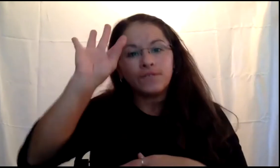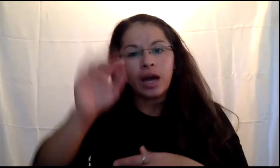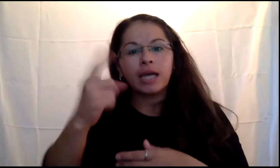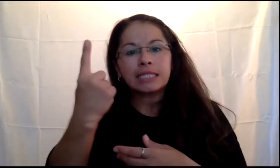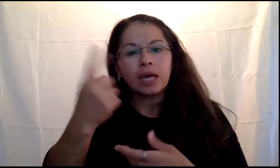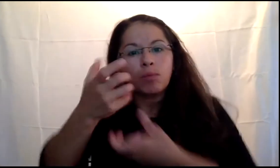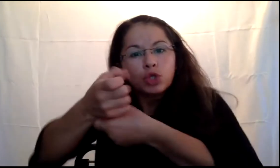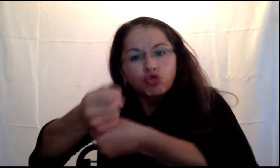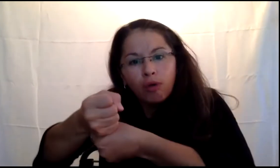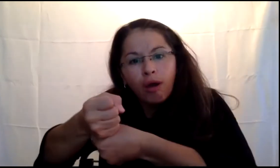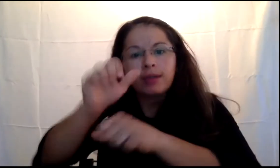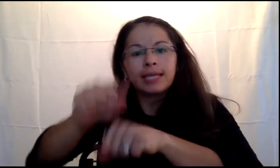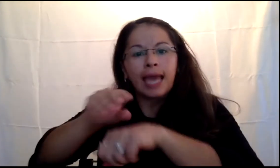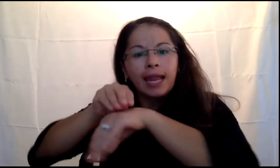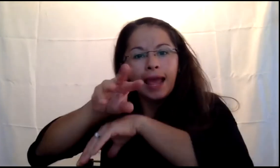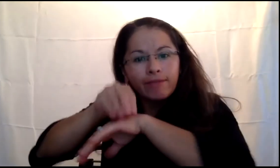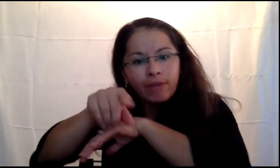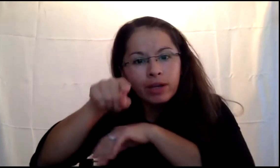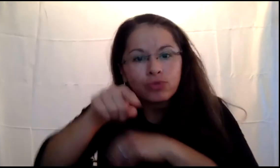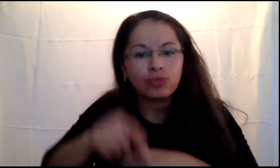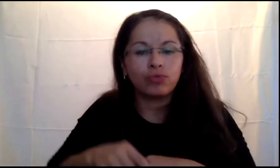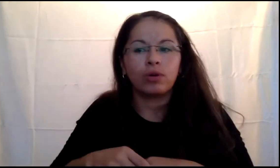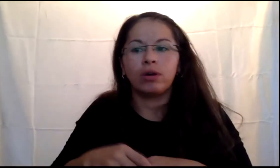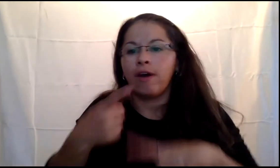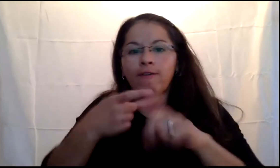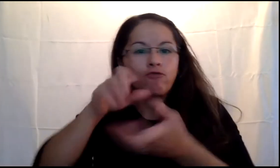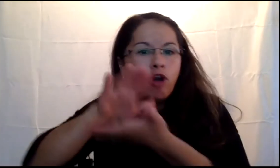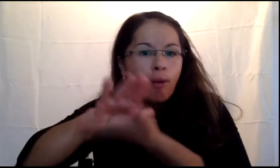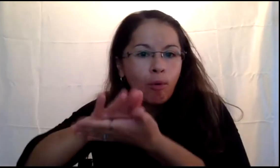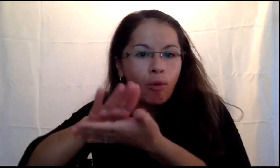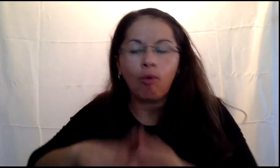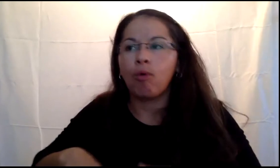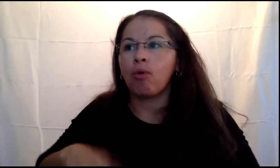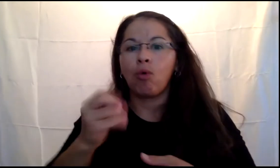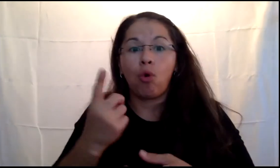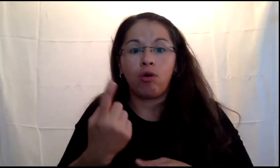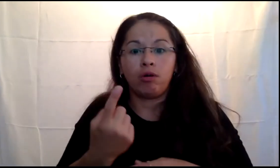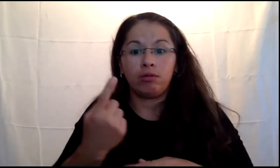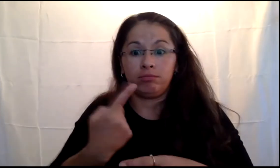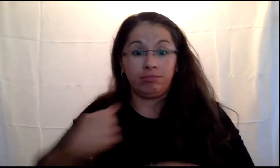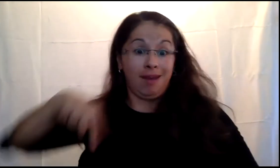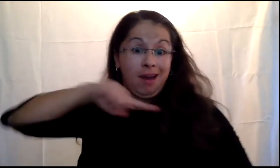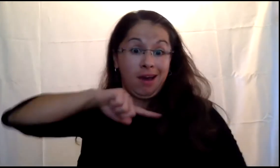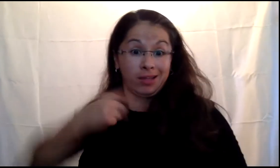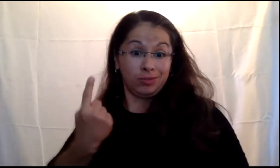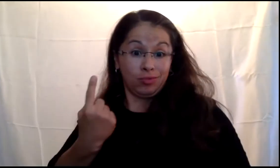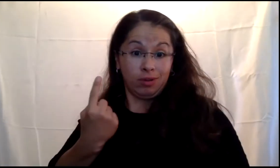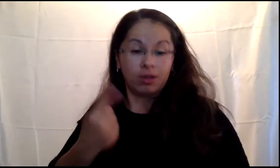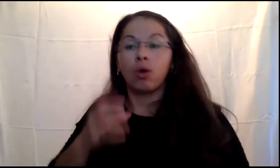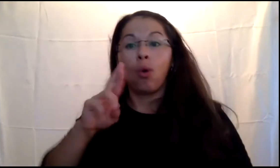Somebody at your school, one of us, someone at one of the organizations that we'll recommend for you, that can be a good resource in terms of starting